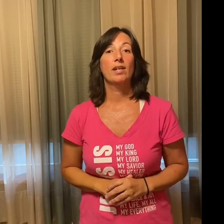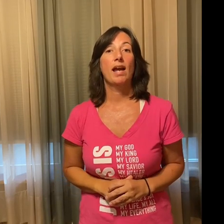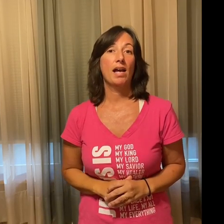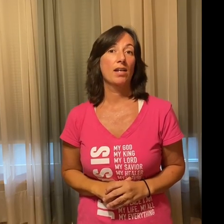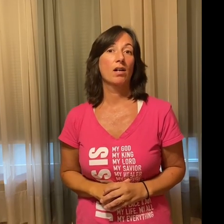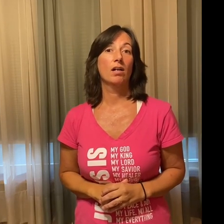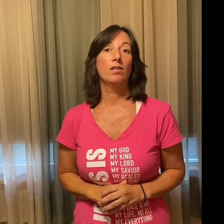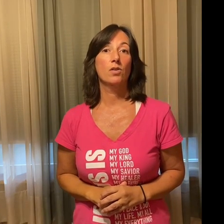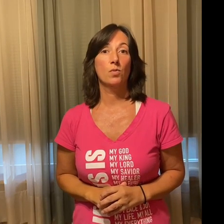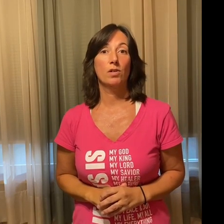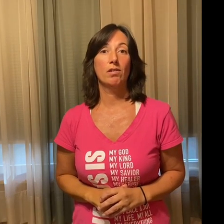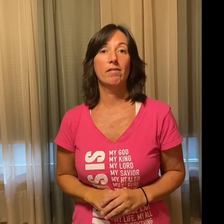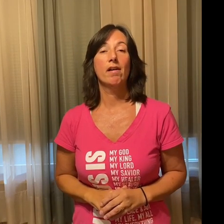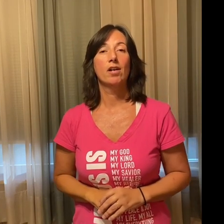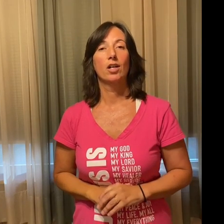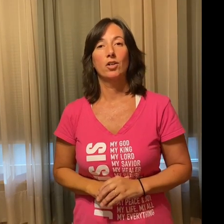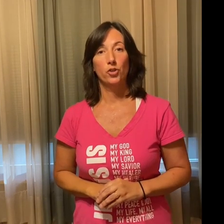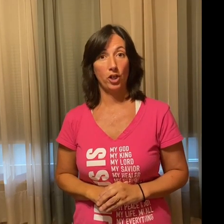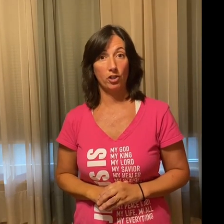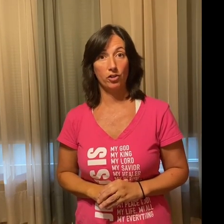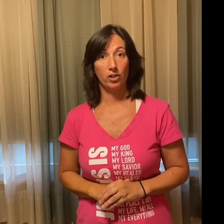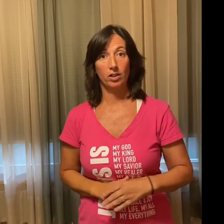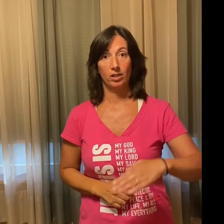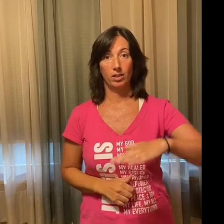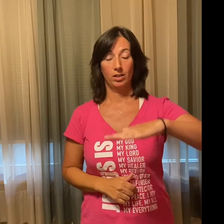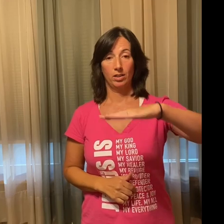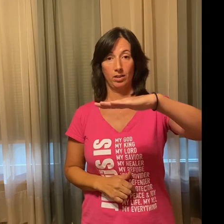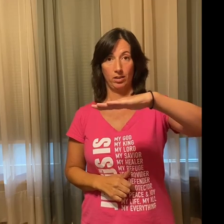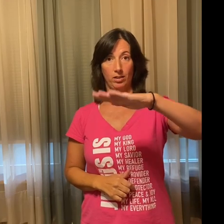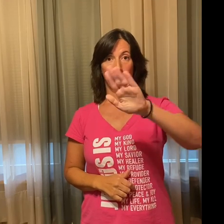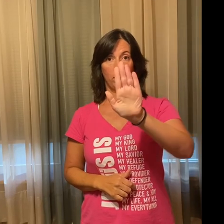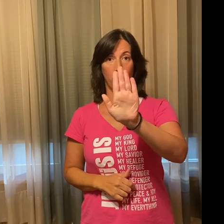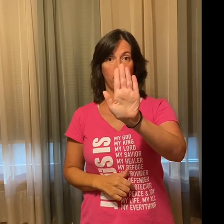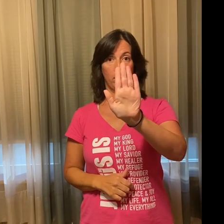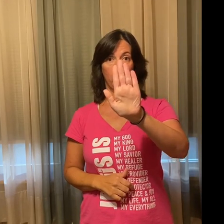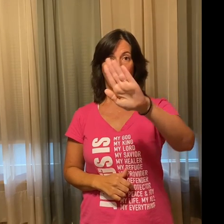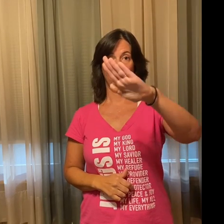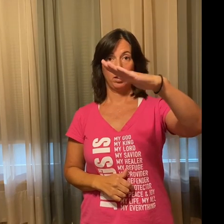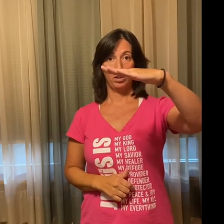And we're going to add another word, church.